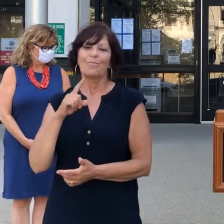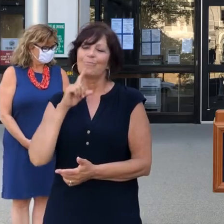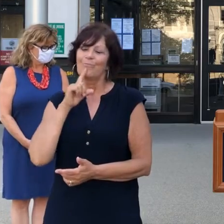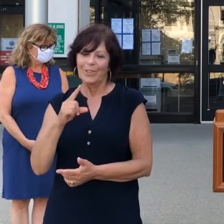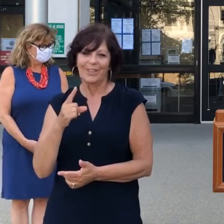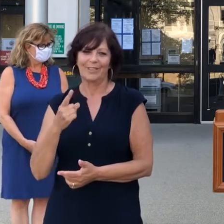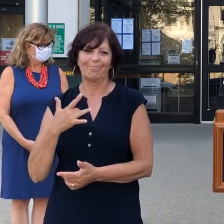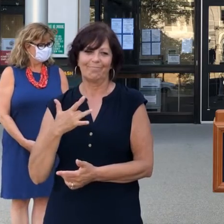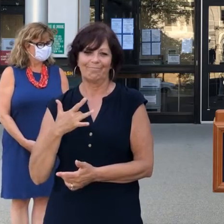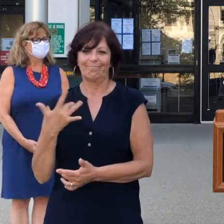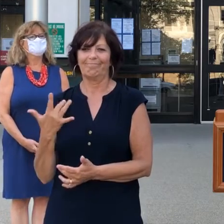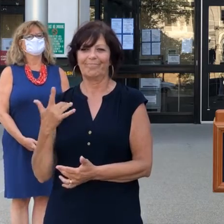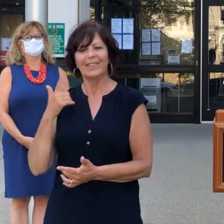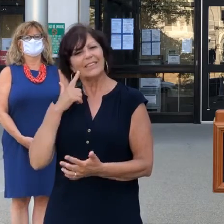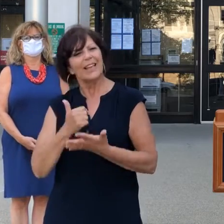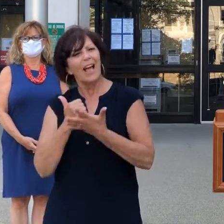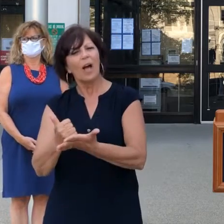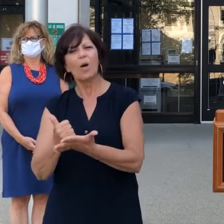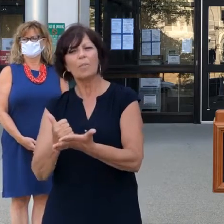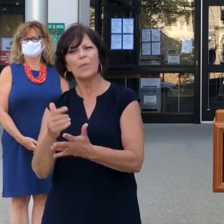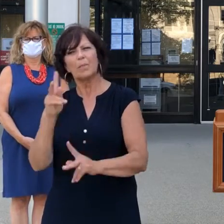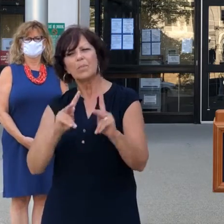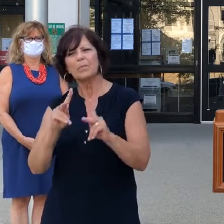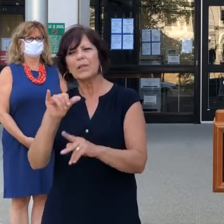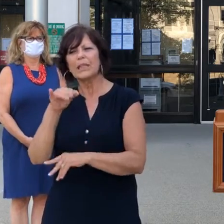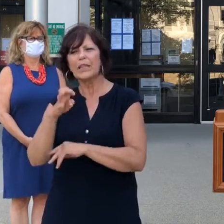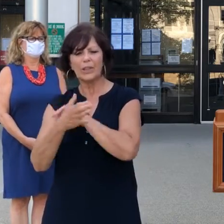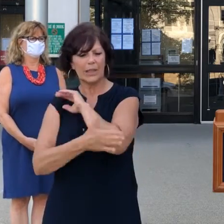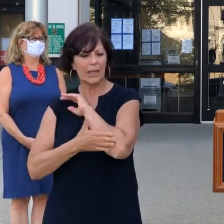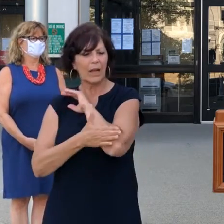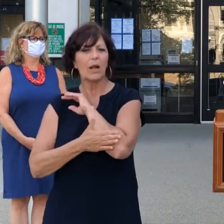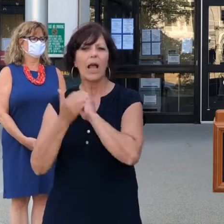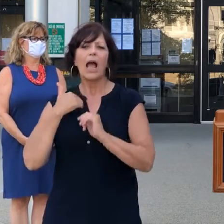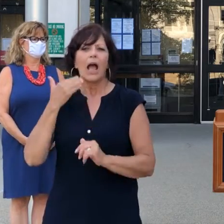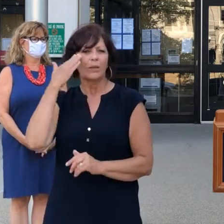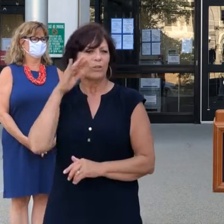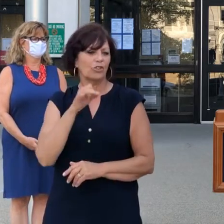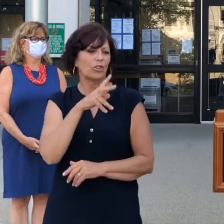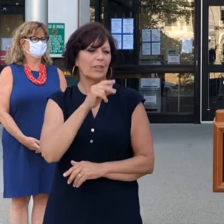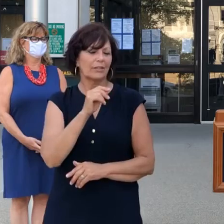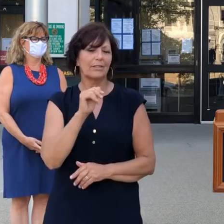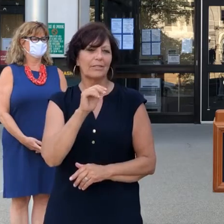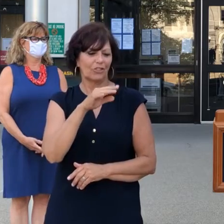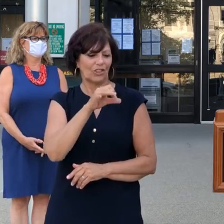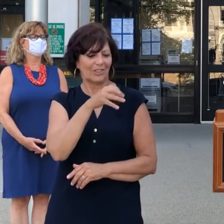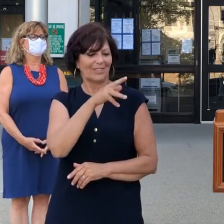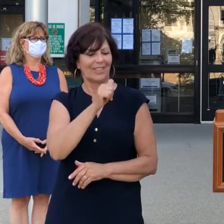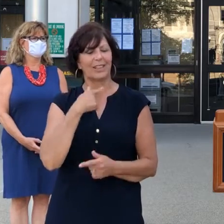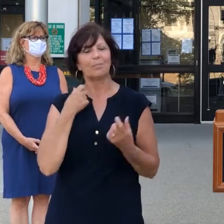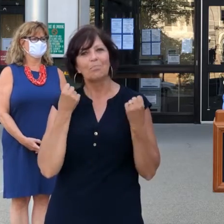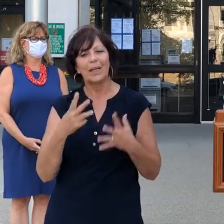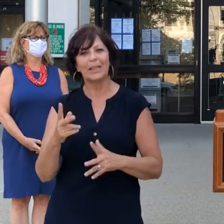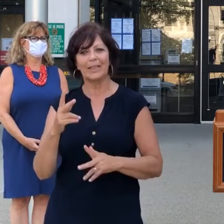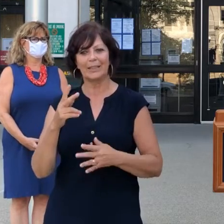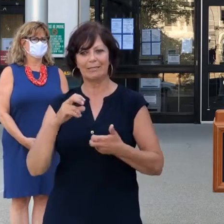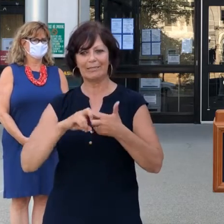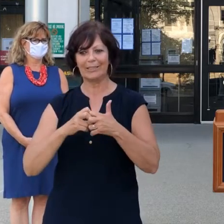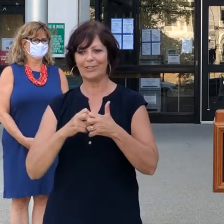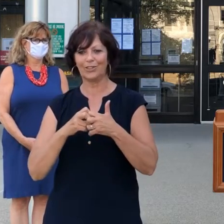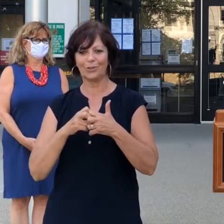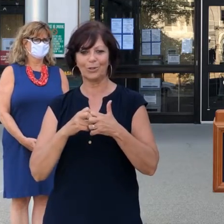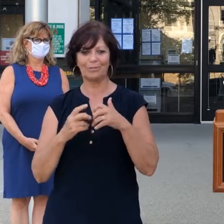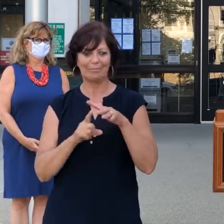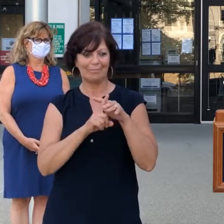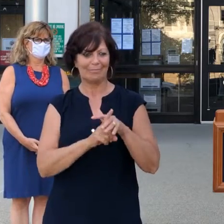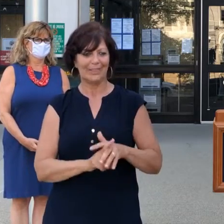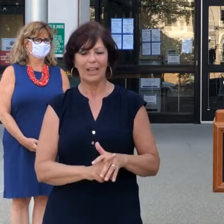office to assist the citizens of Erie County. I know Jessica's already had a number of issues that she's dealt with, and we really hadn't even advertised that the